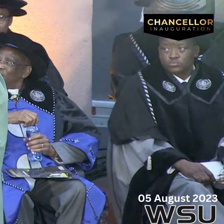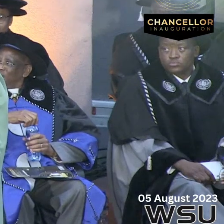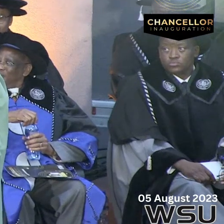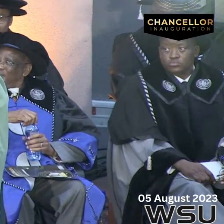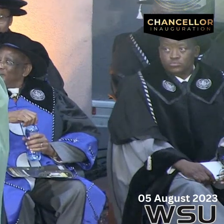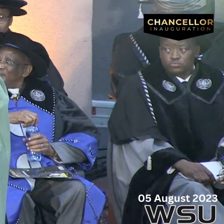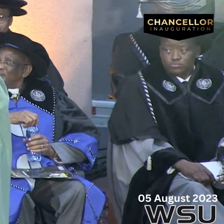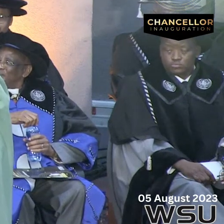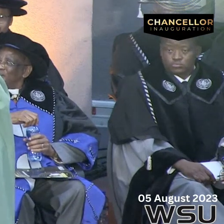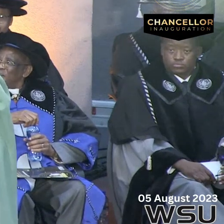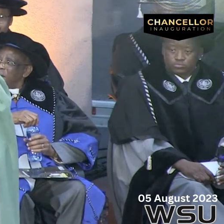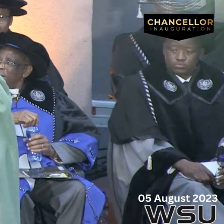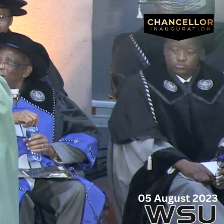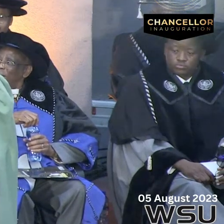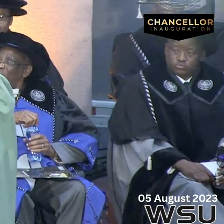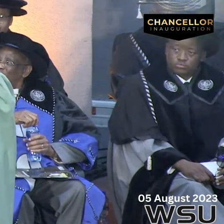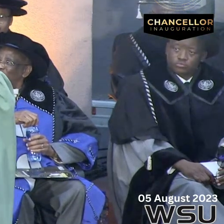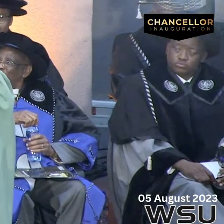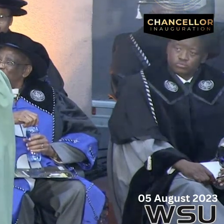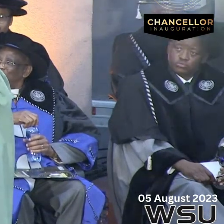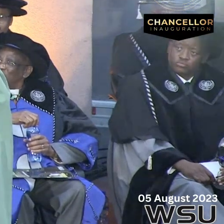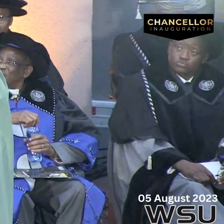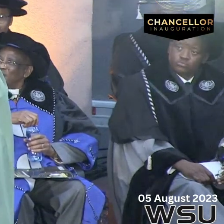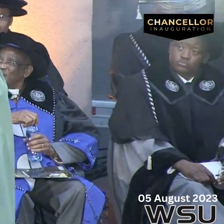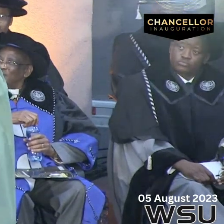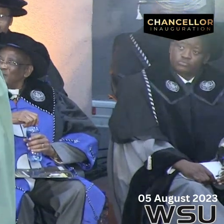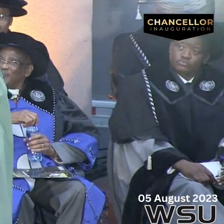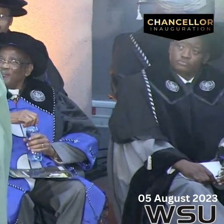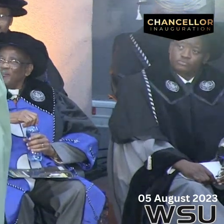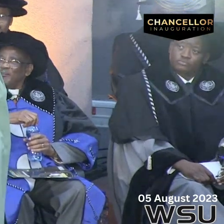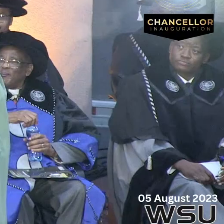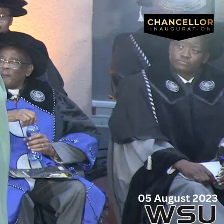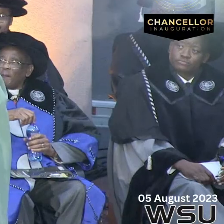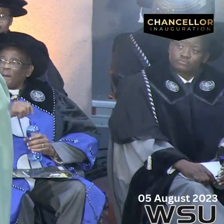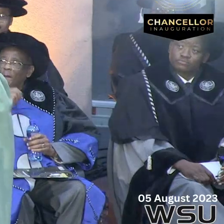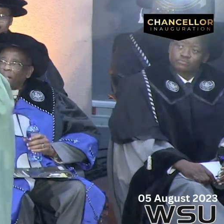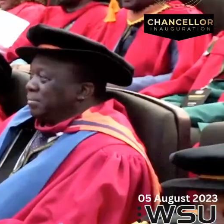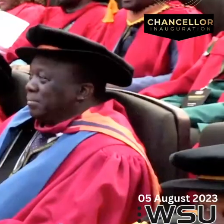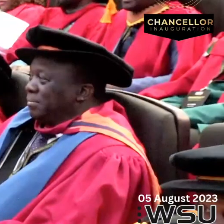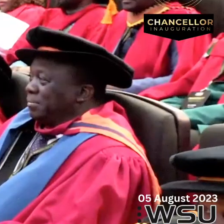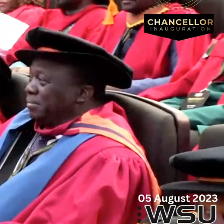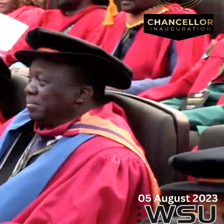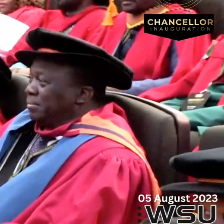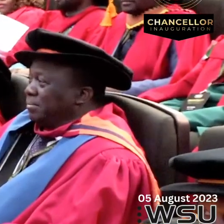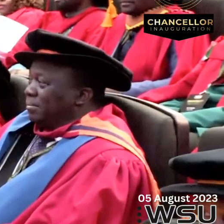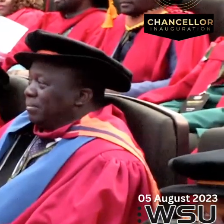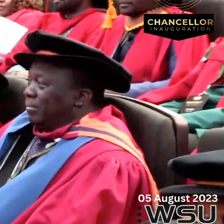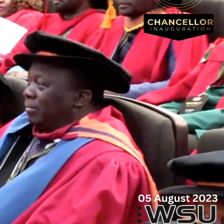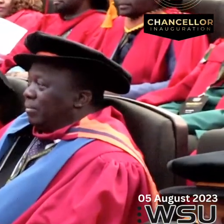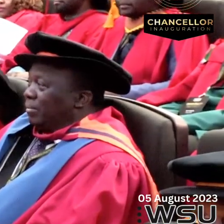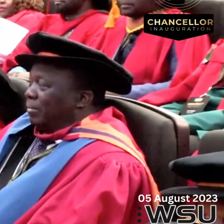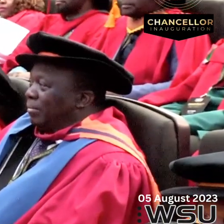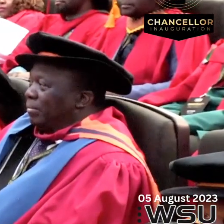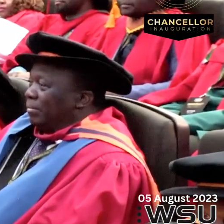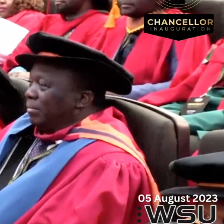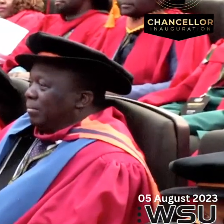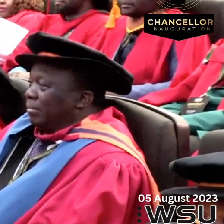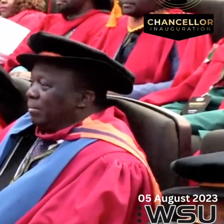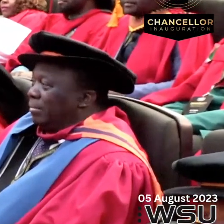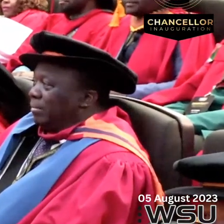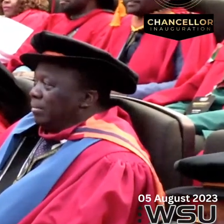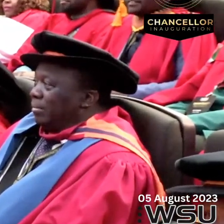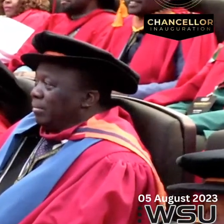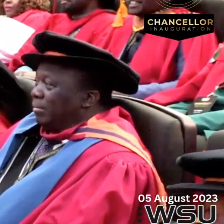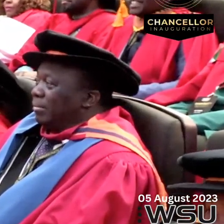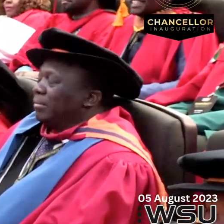get it. In the village, or at the Kumulan Selab, unit require, you perform a gap at German. Second is a good visit, and such German in